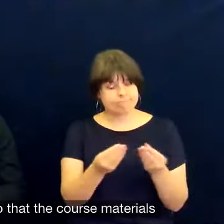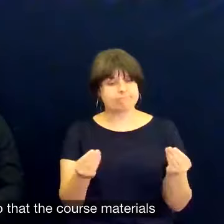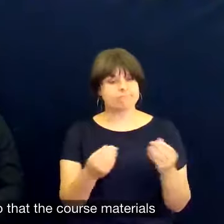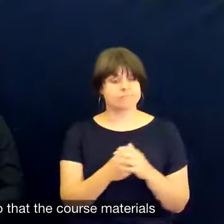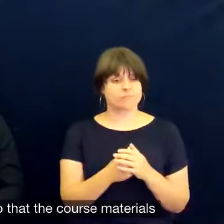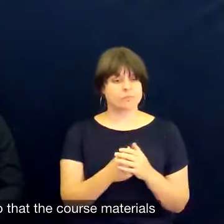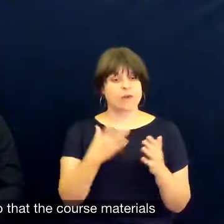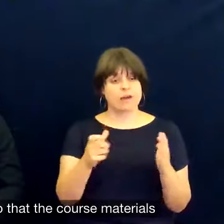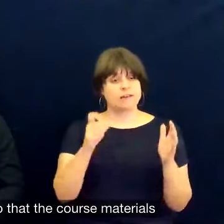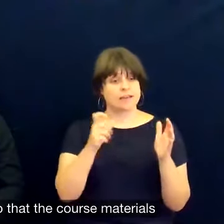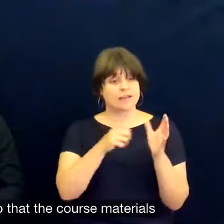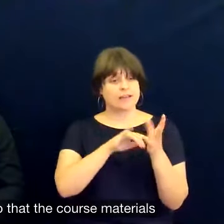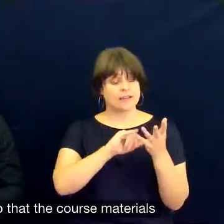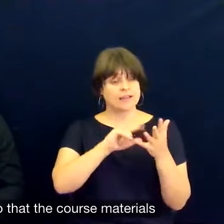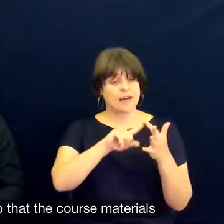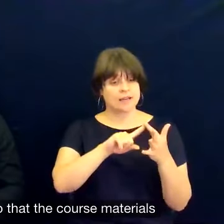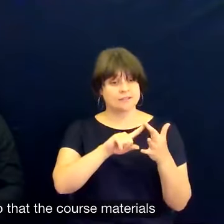the case studies we used,